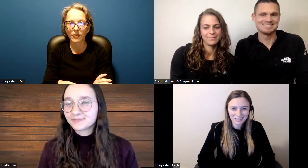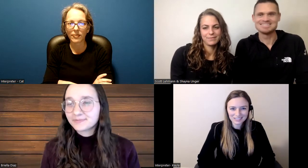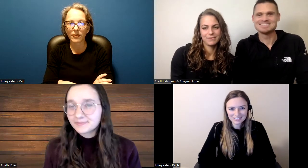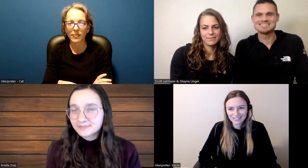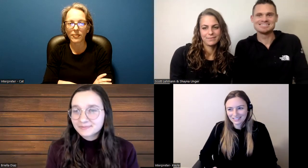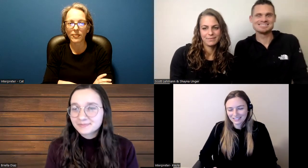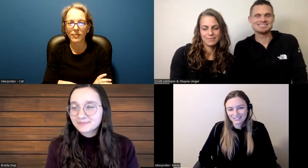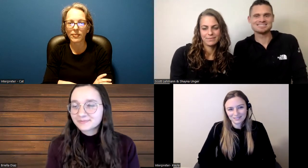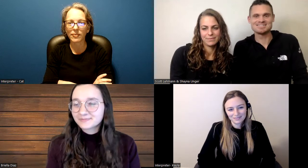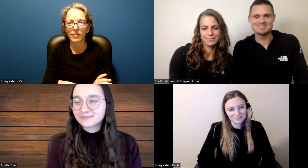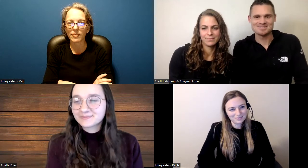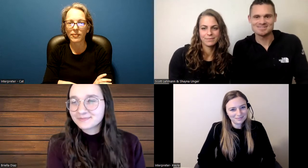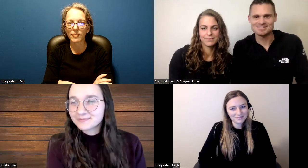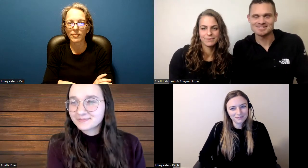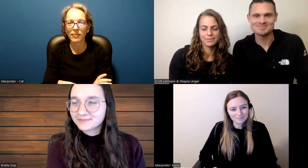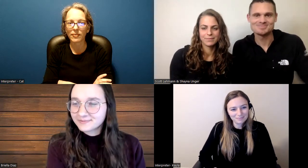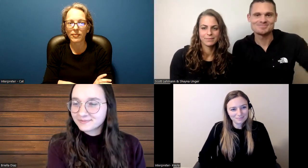time.